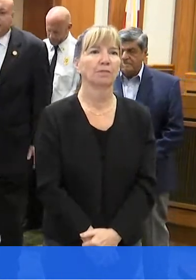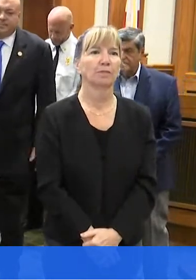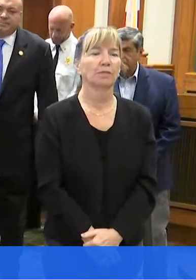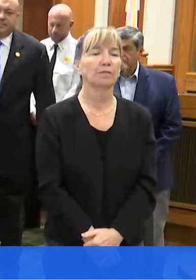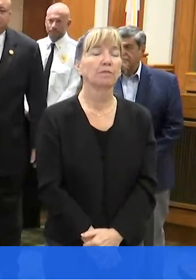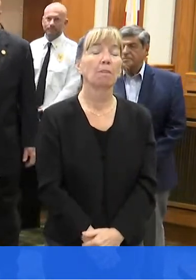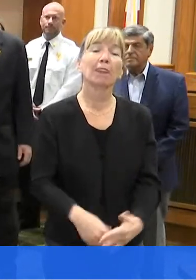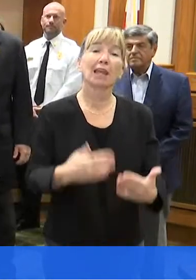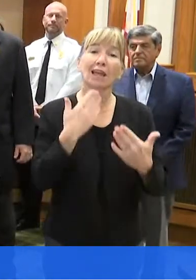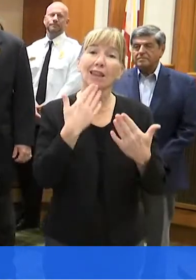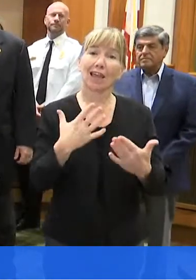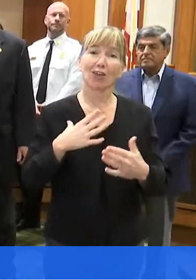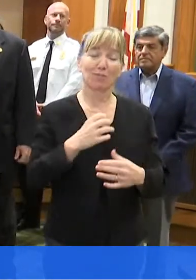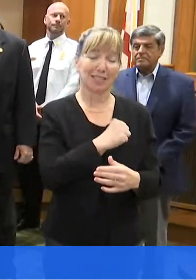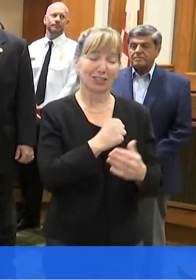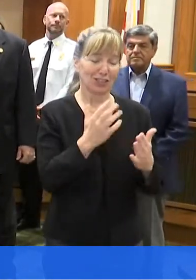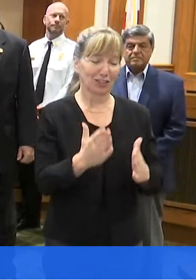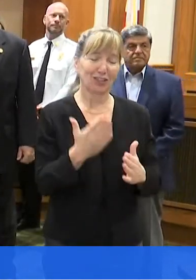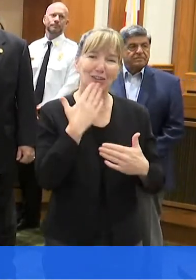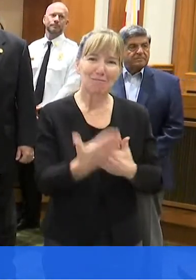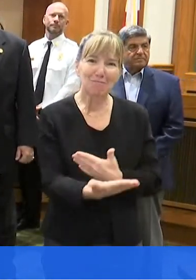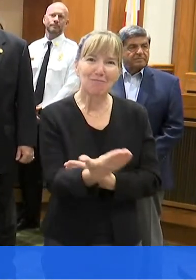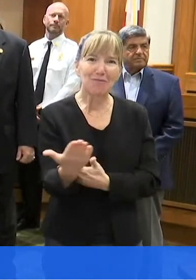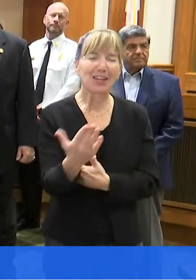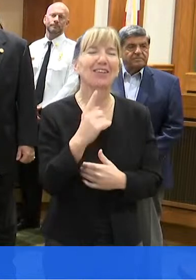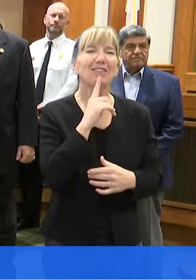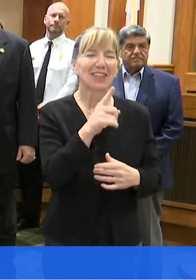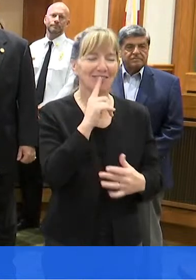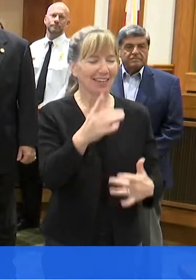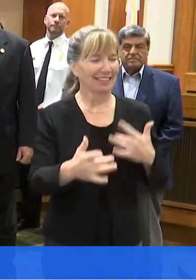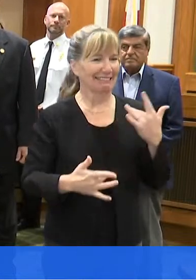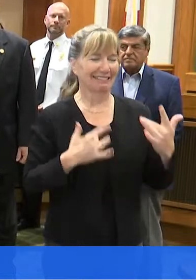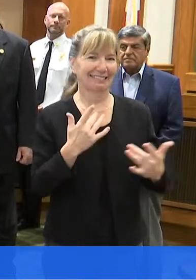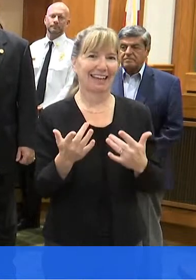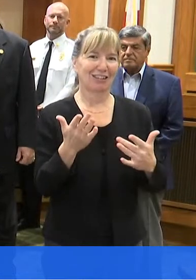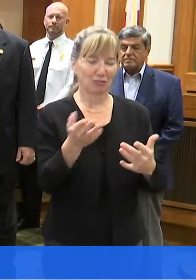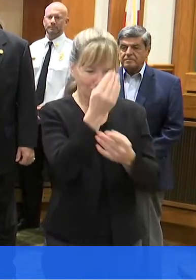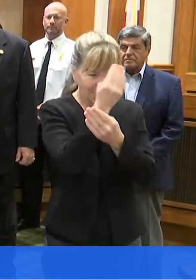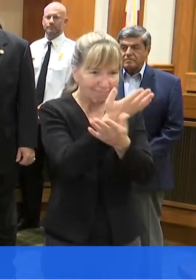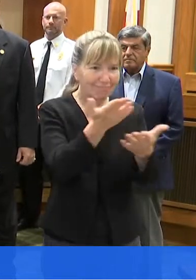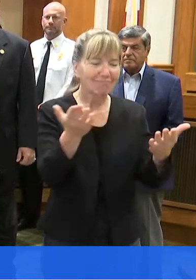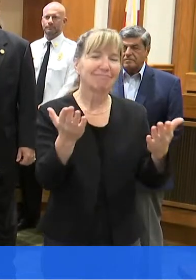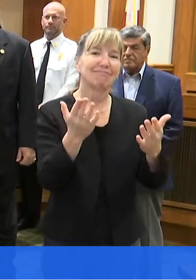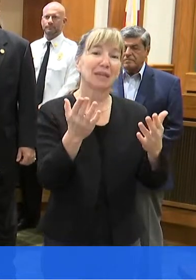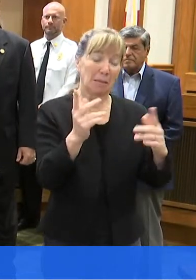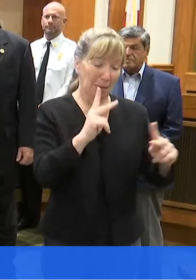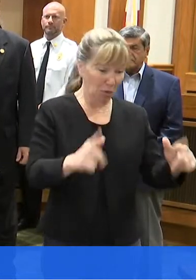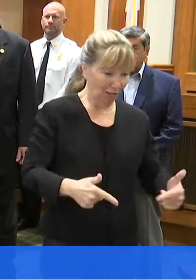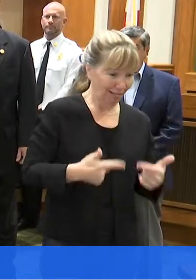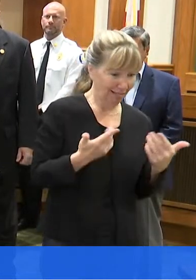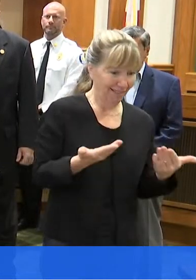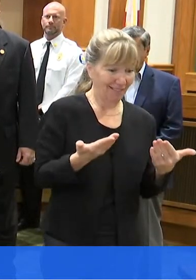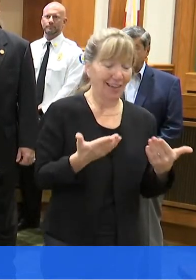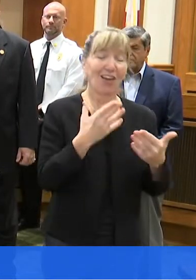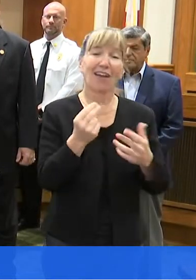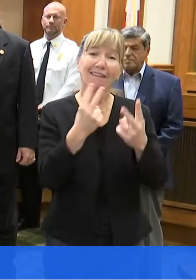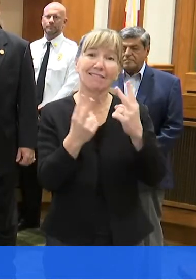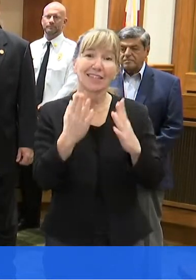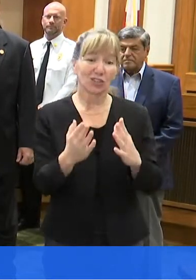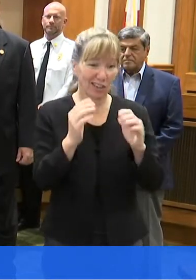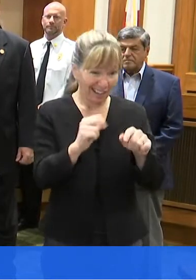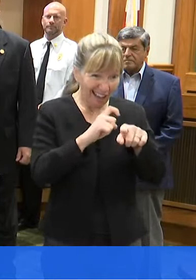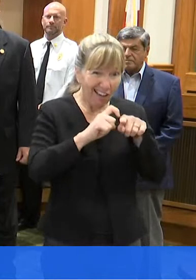Thank you, Commissioner, and good morning. We're excited this morning to share that Lee County residents and visitors can now text 911 for help